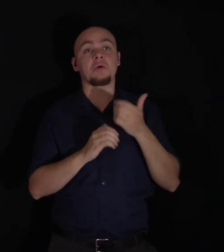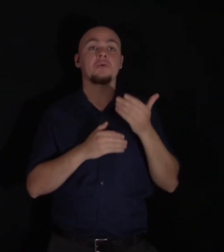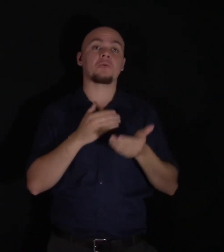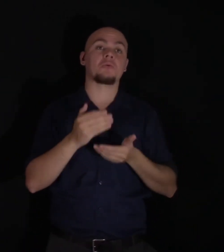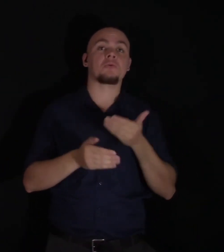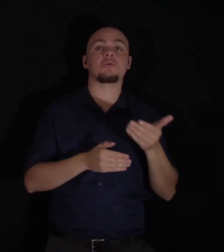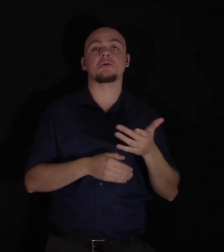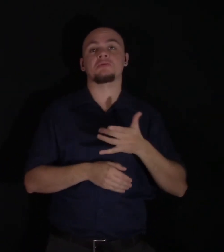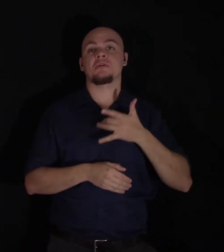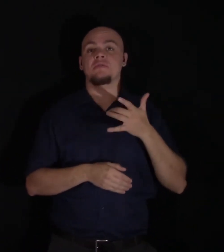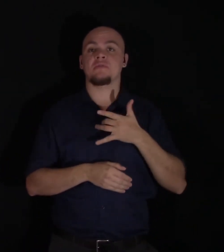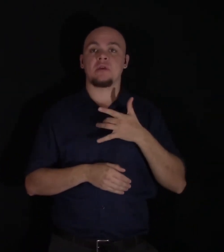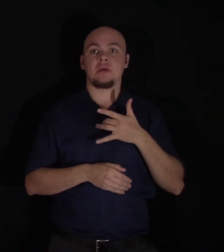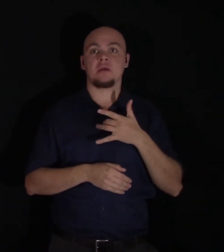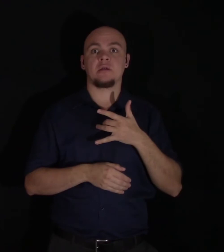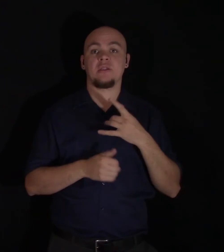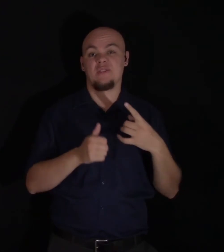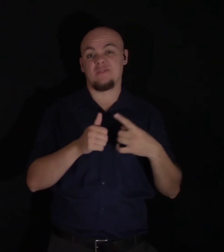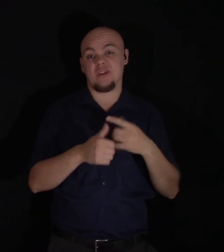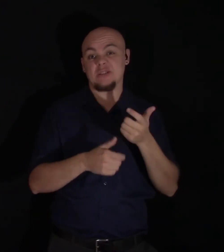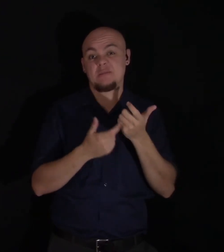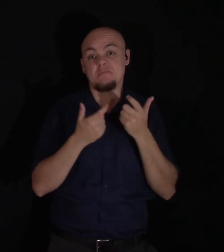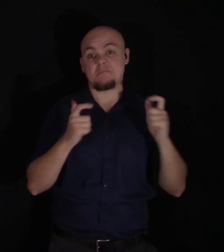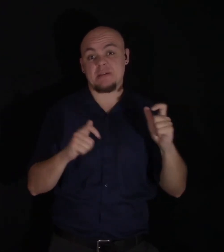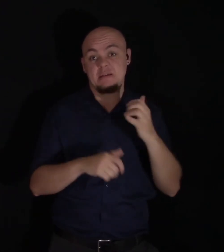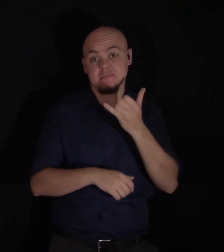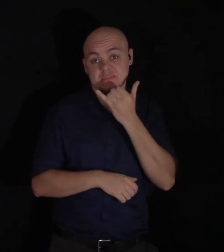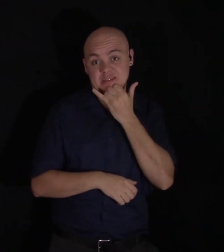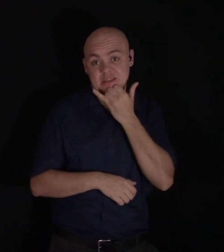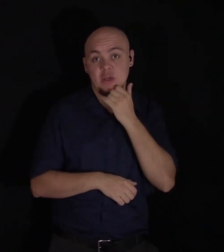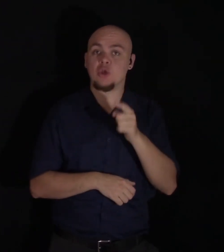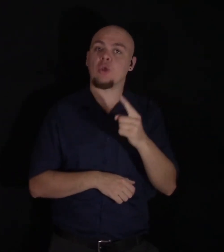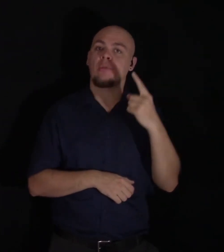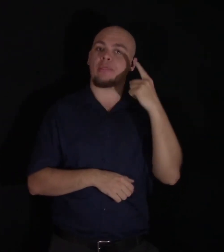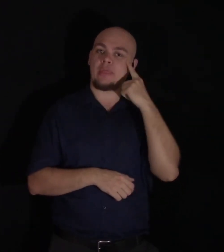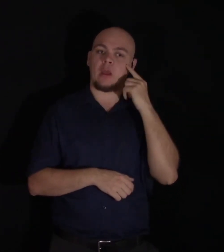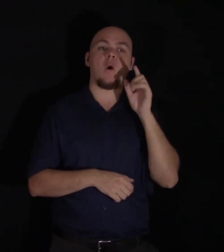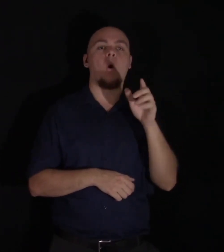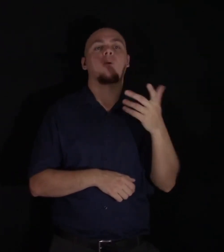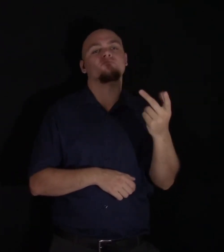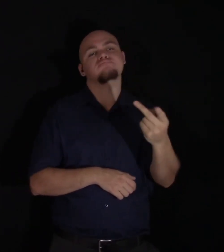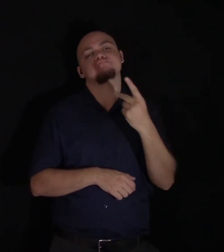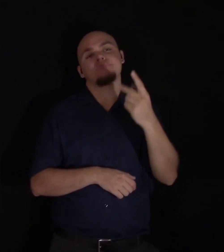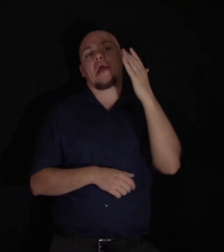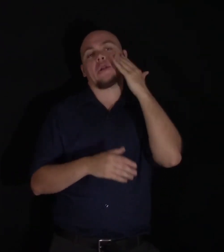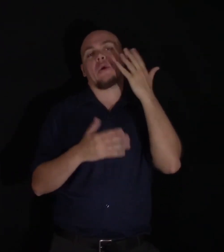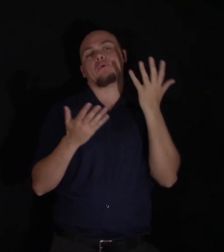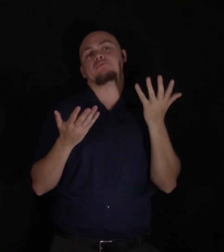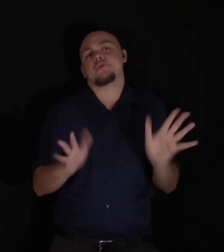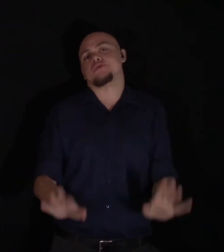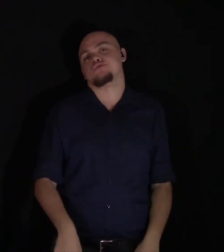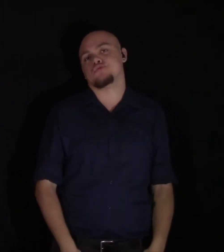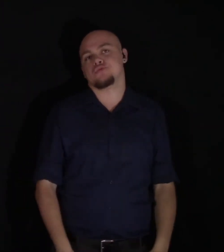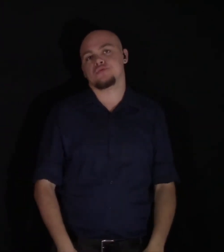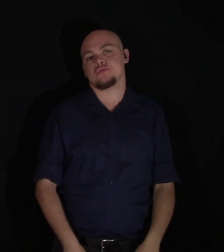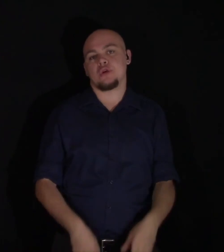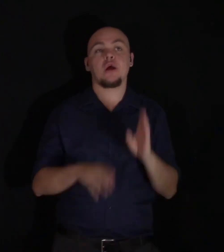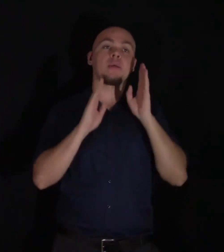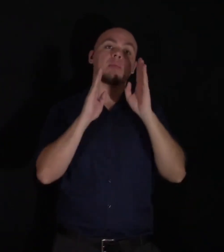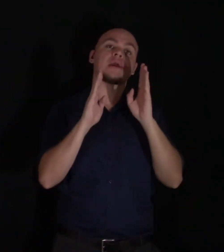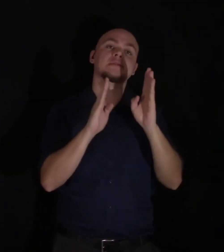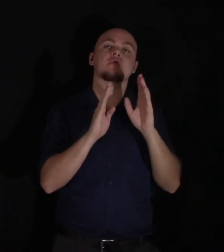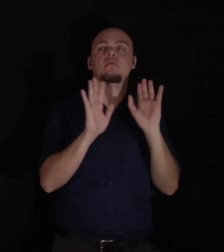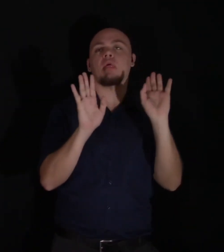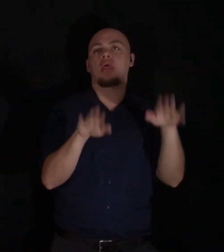lead you to your first really big mistakes, because you think you know each other already, so you stop paying attention. You stop being